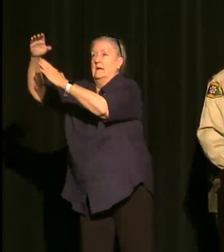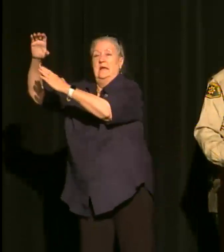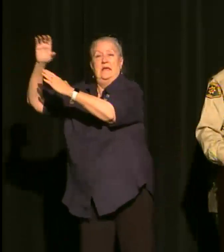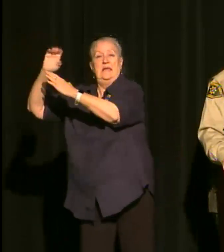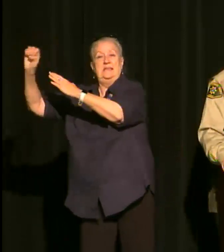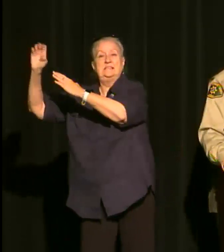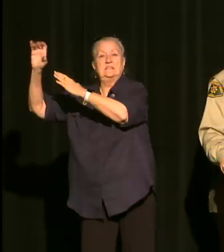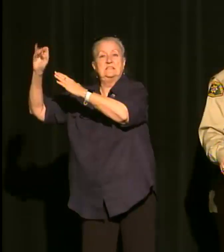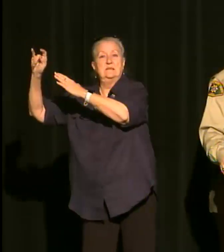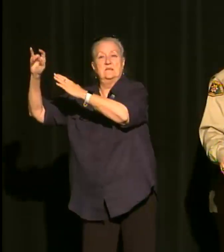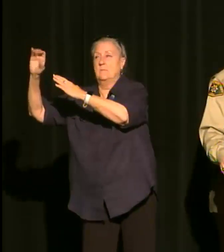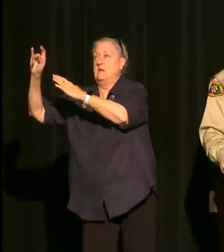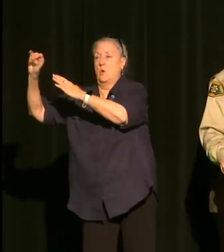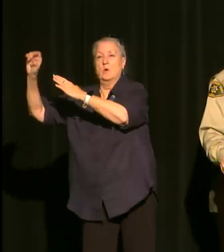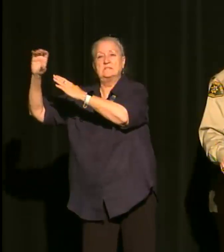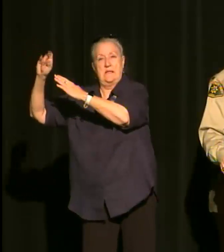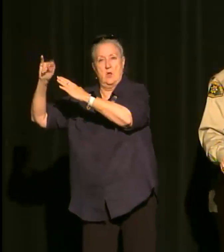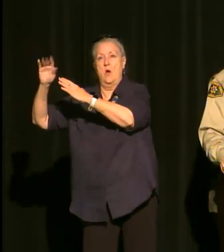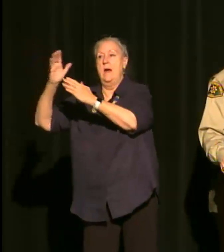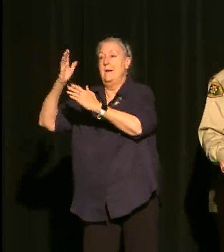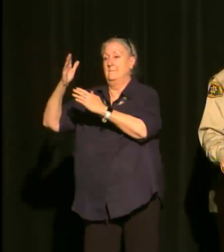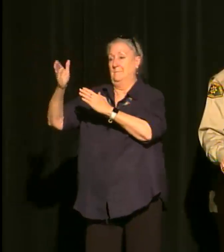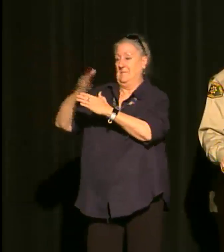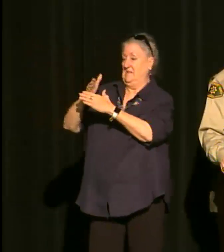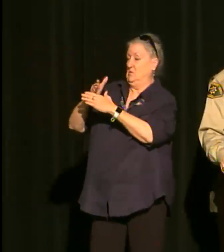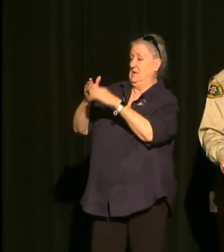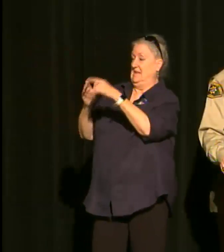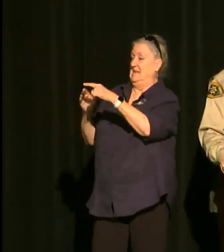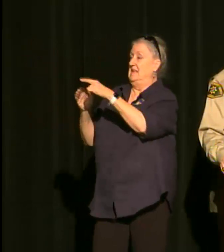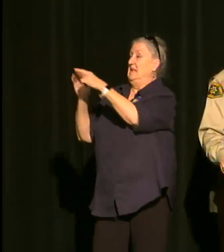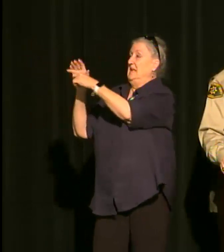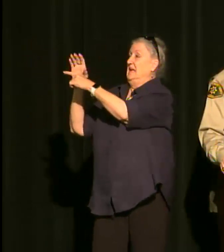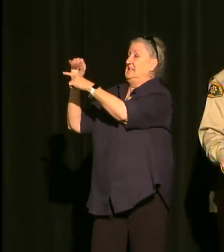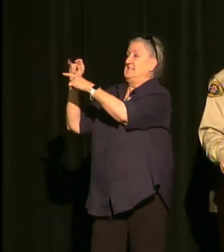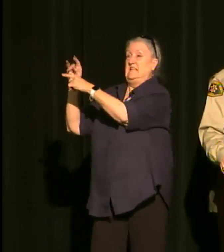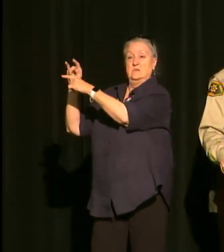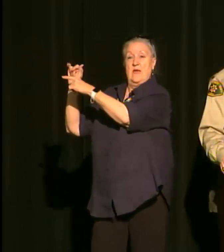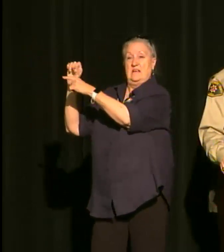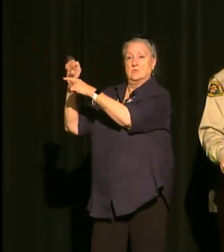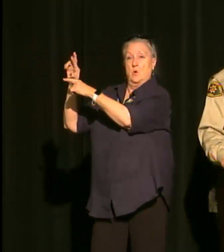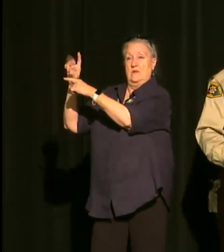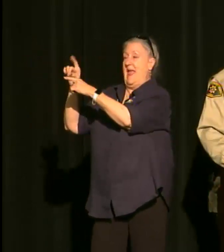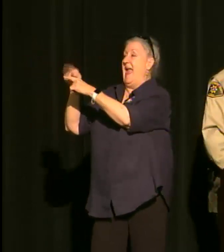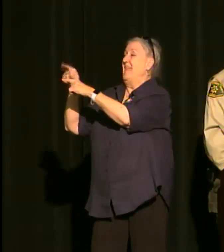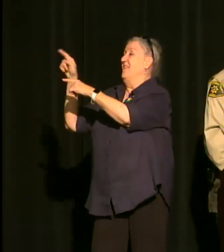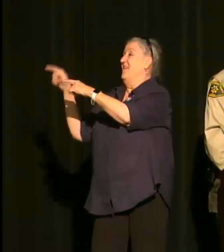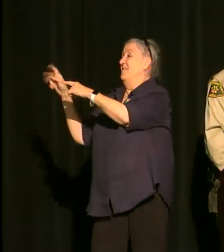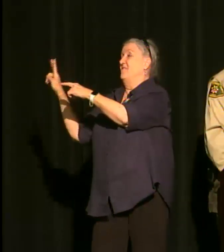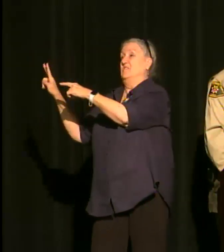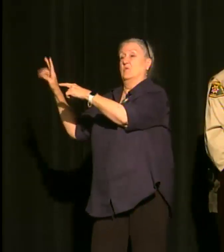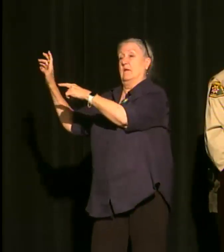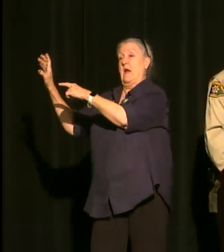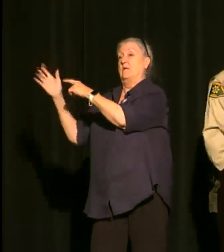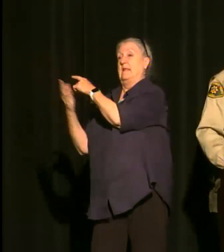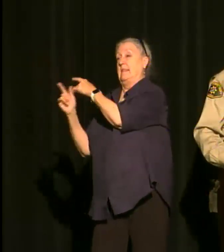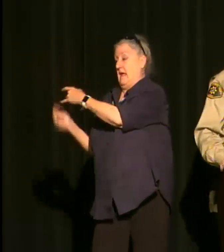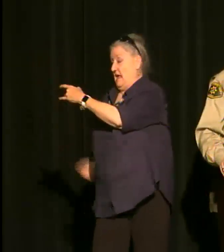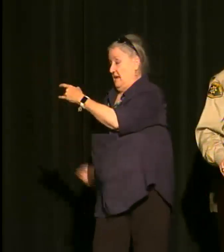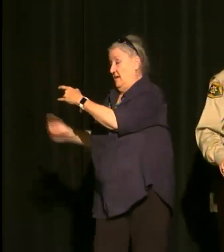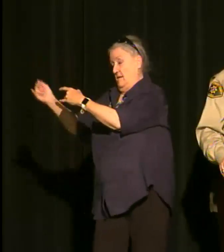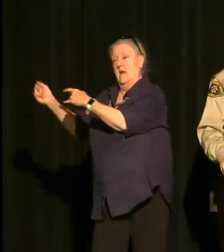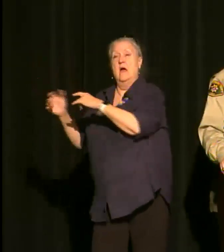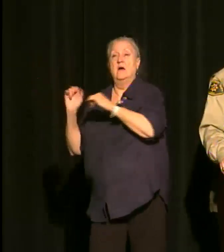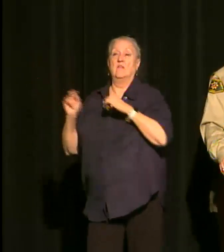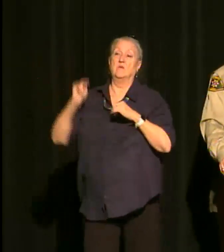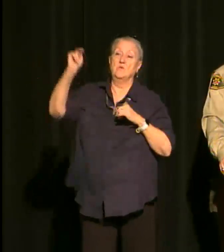Casitas Pass Road and the Santa Barbara and Ventura County line. and also north of Highway 101